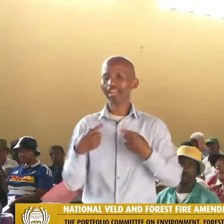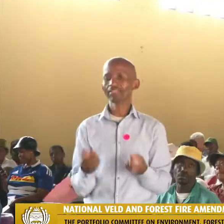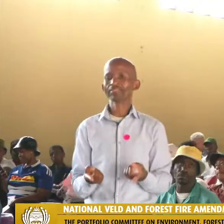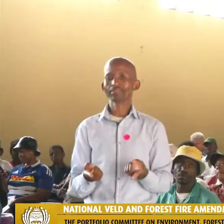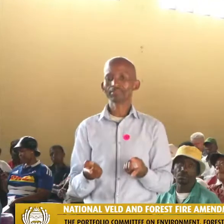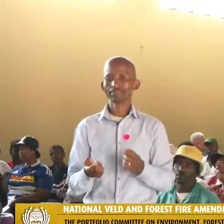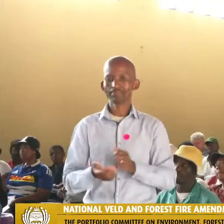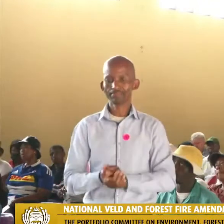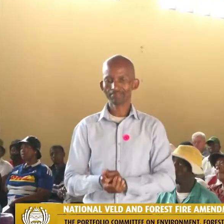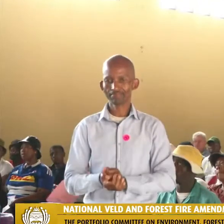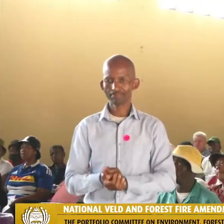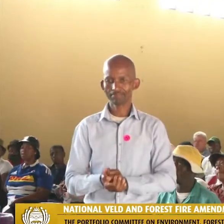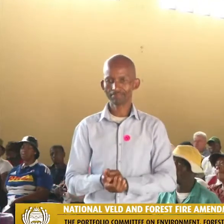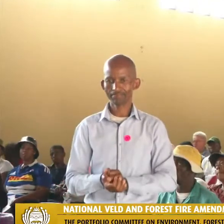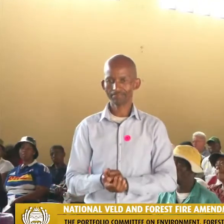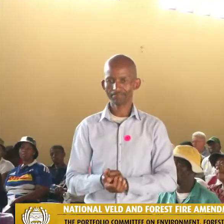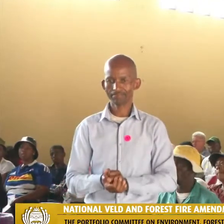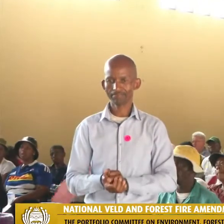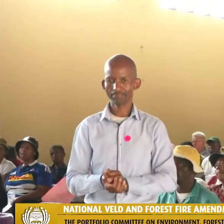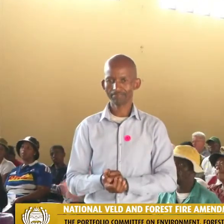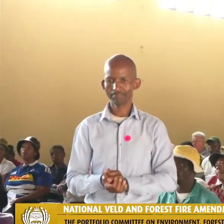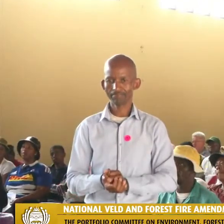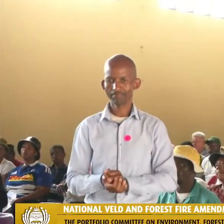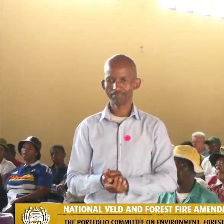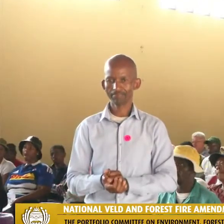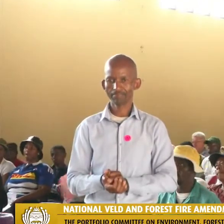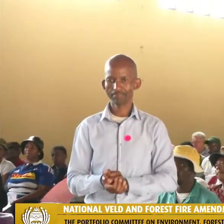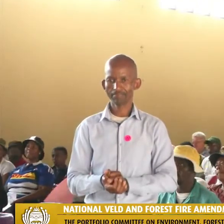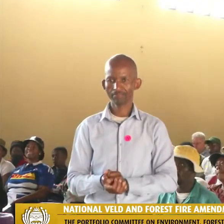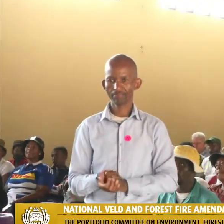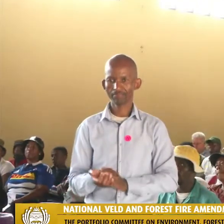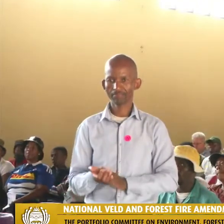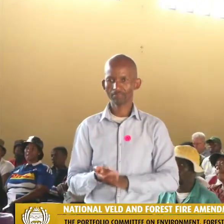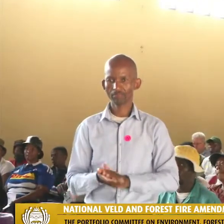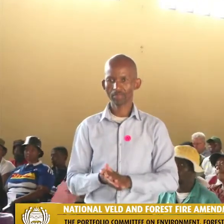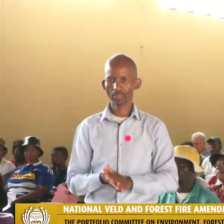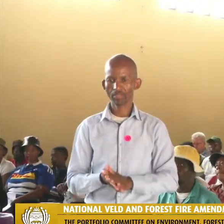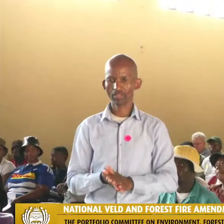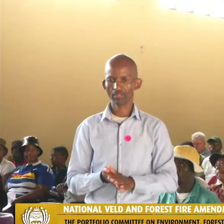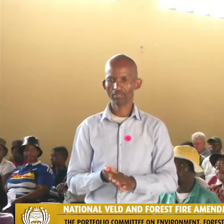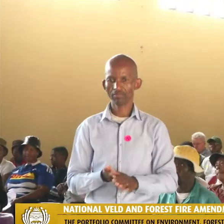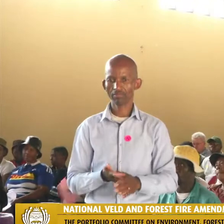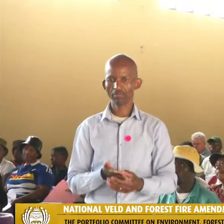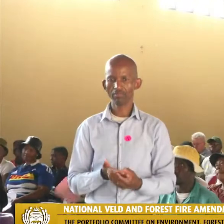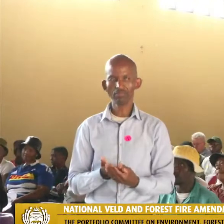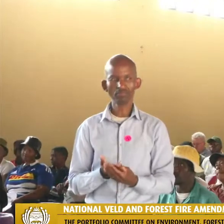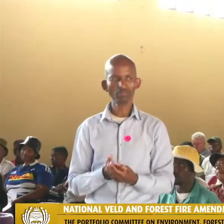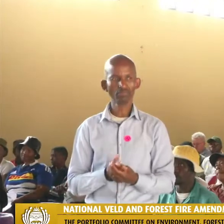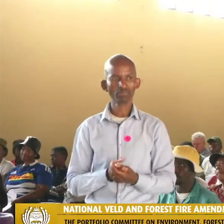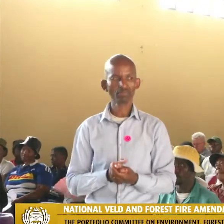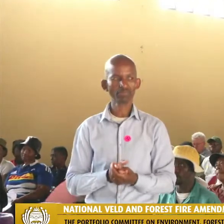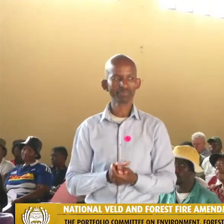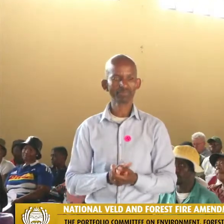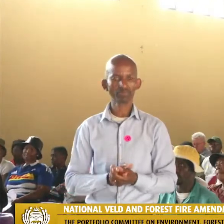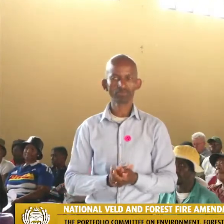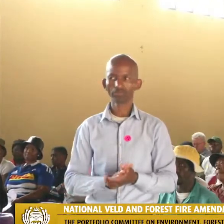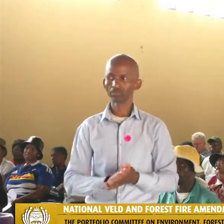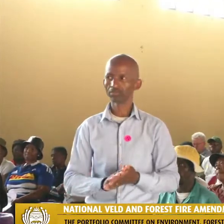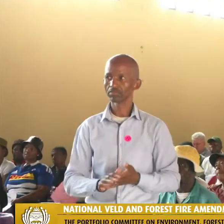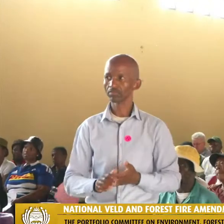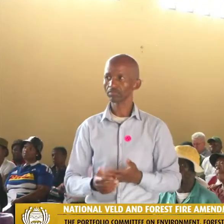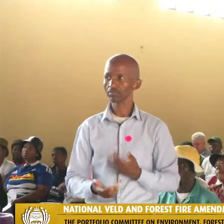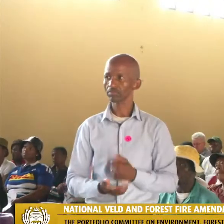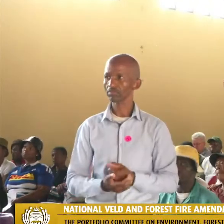thank you very much. Now, the other challenge that we're encountering is that the mine now claims that the area is dolomitic, whereas they